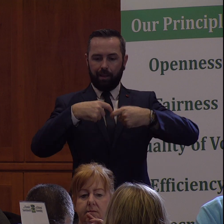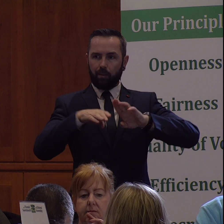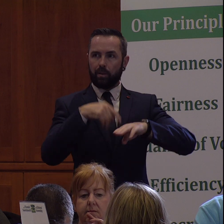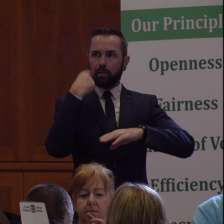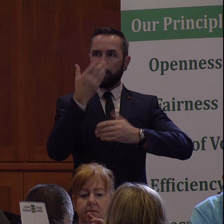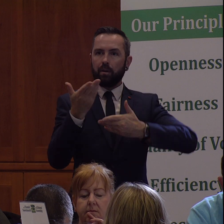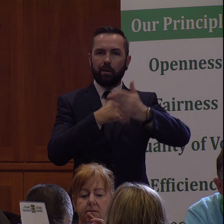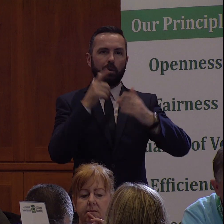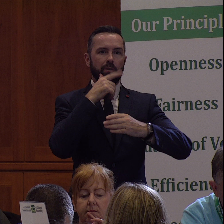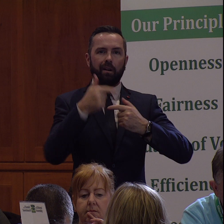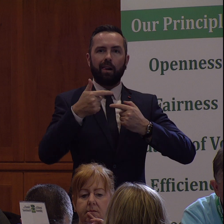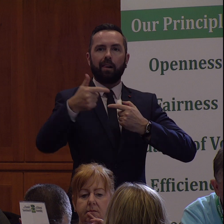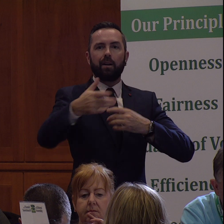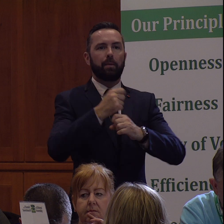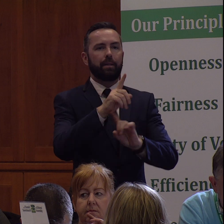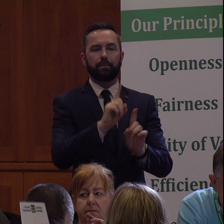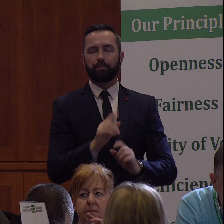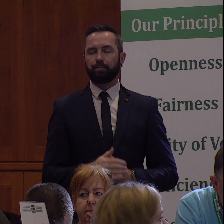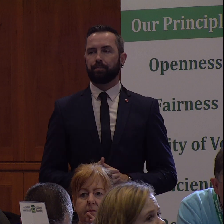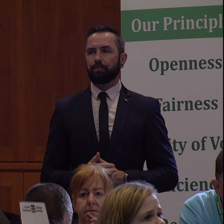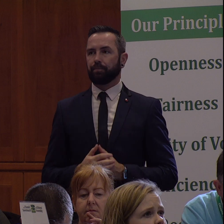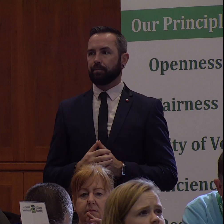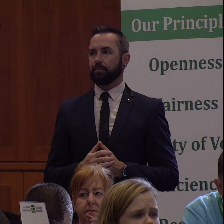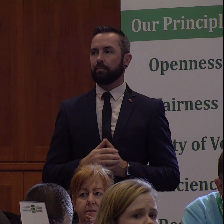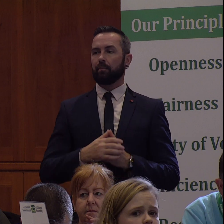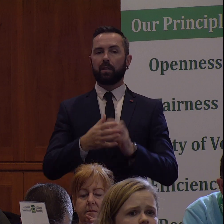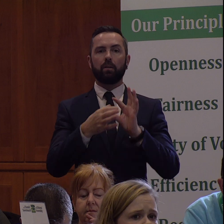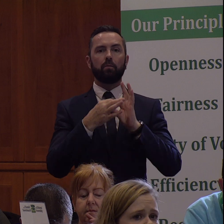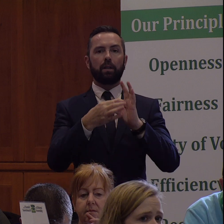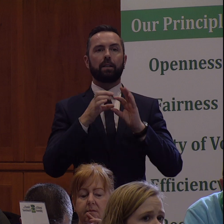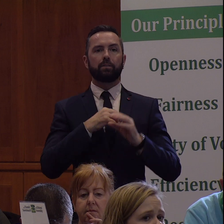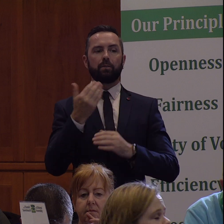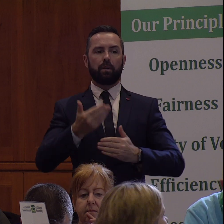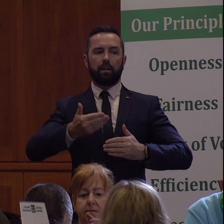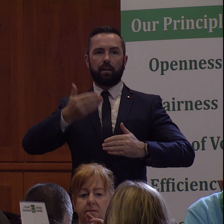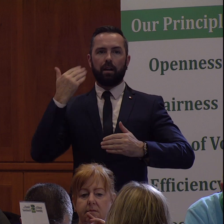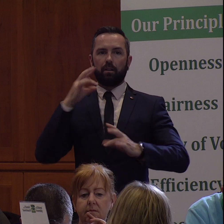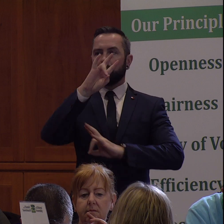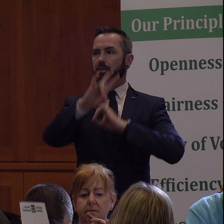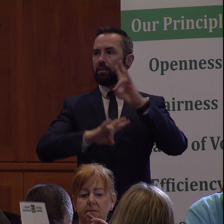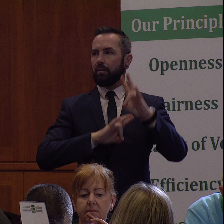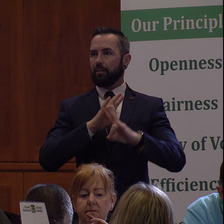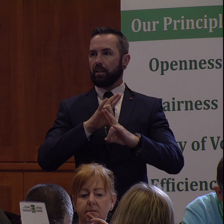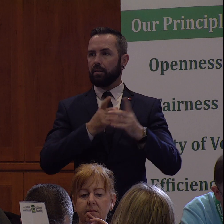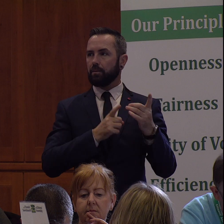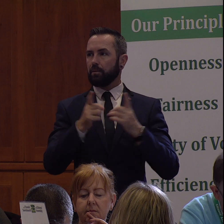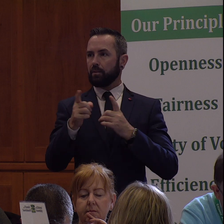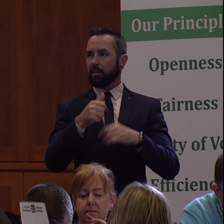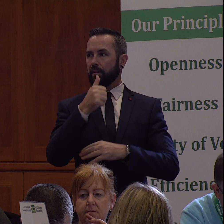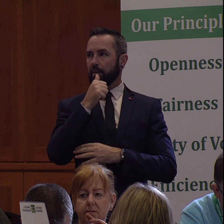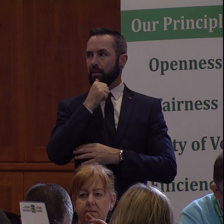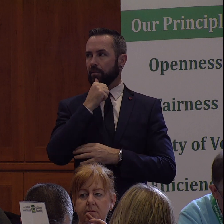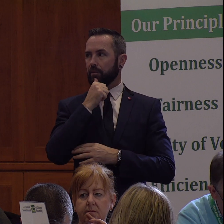so I won't talk too much about that. In relation to the earlier survey that was done, the